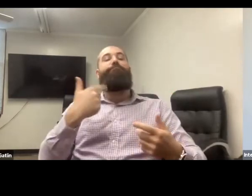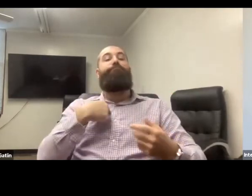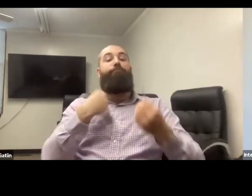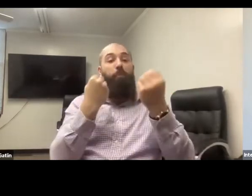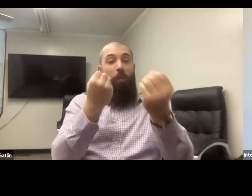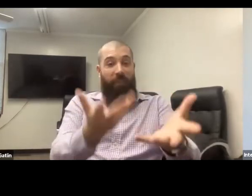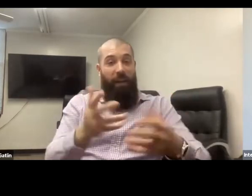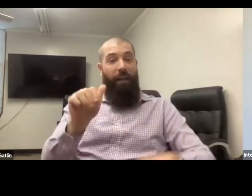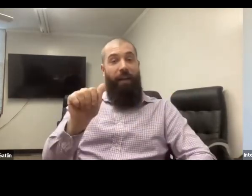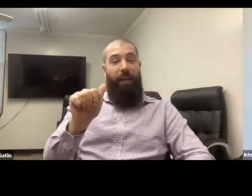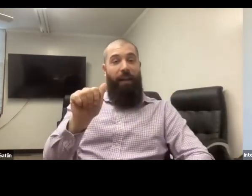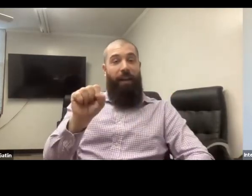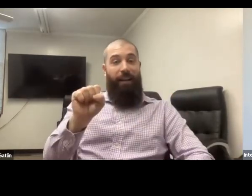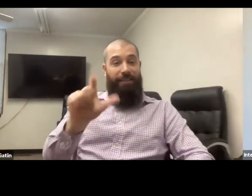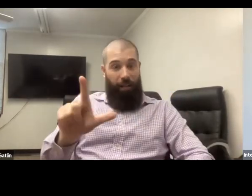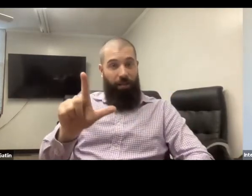We provide advocacy.